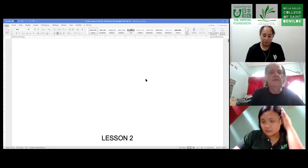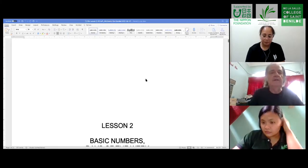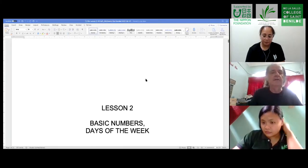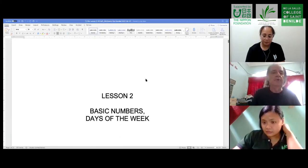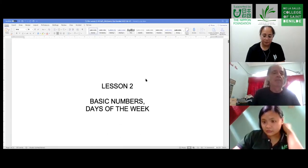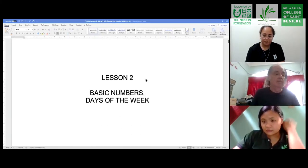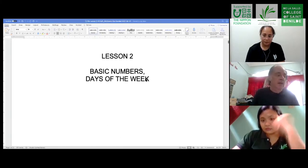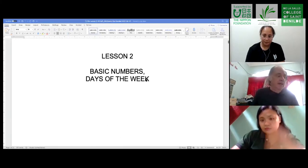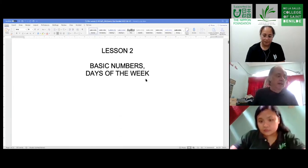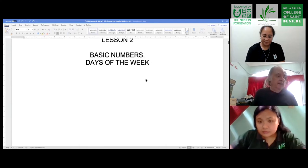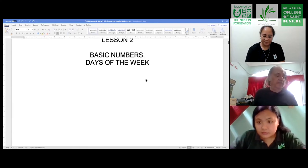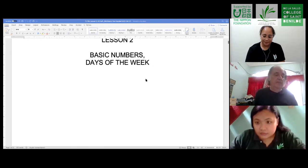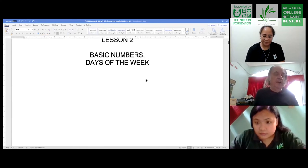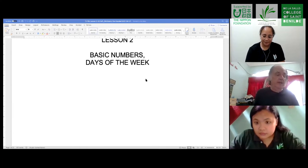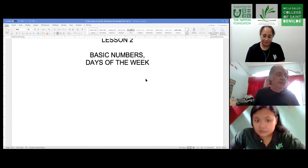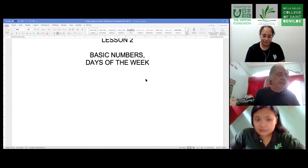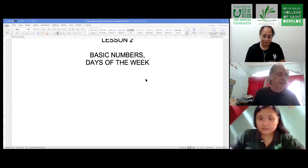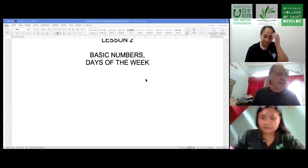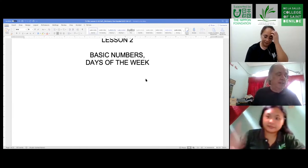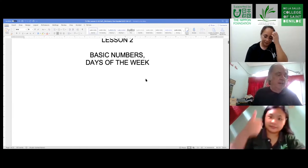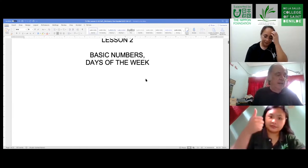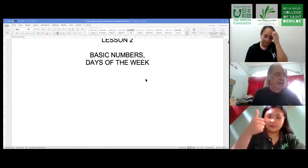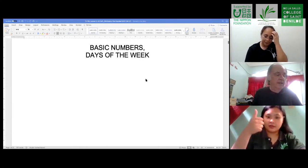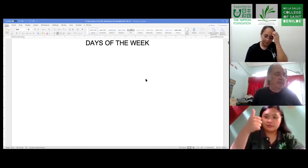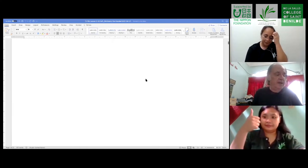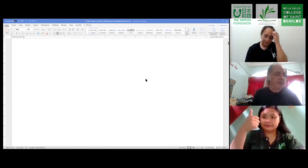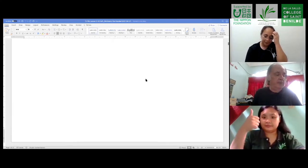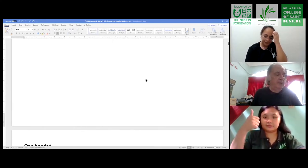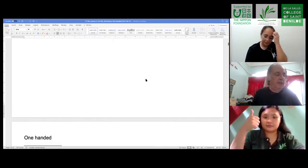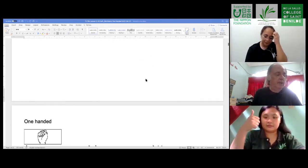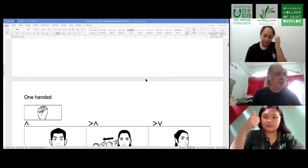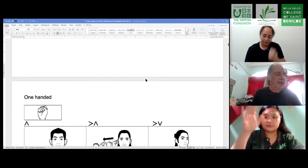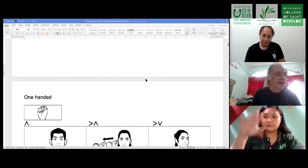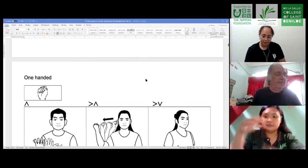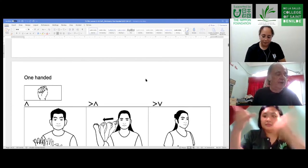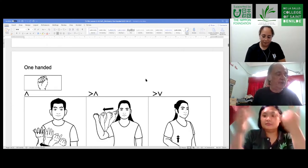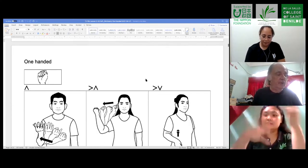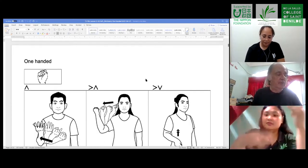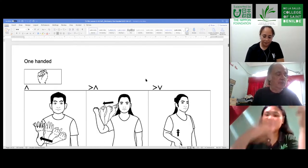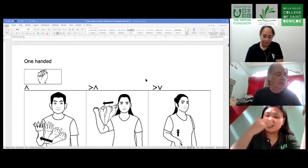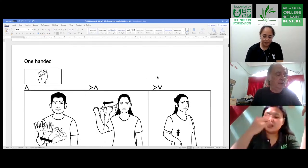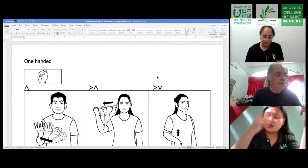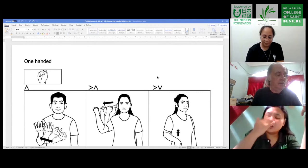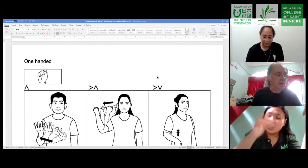another problem, and for me, in the sense that the deaf people don't really have control